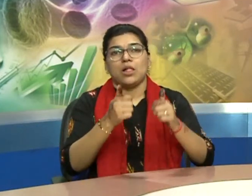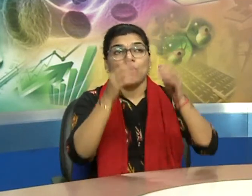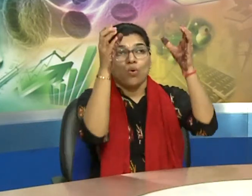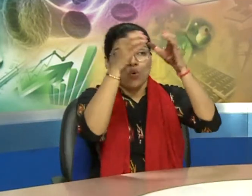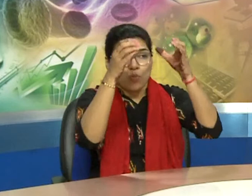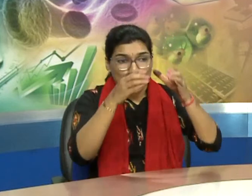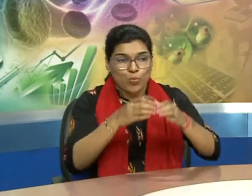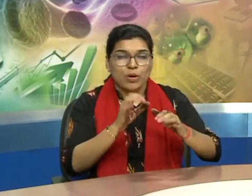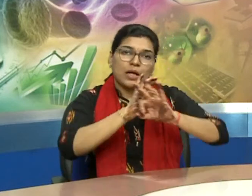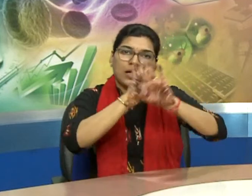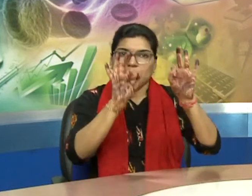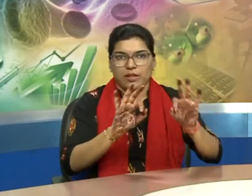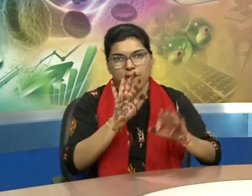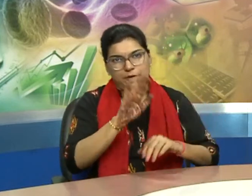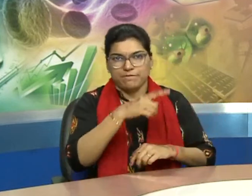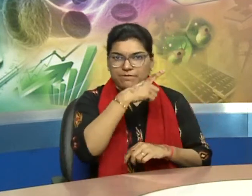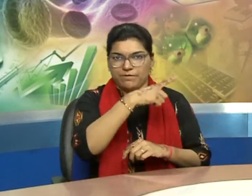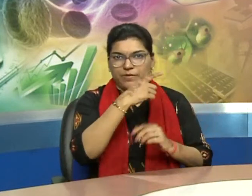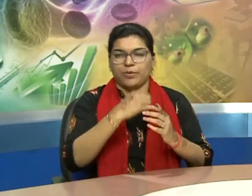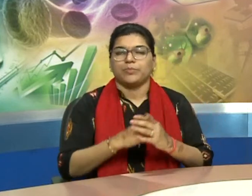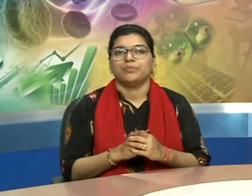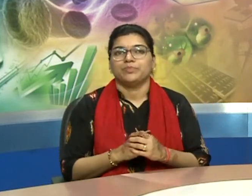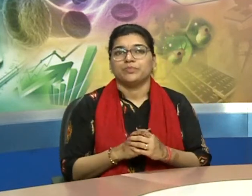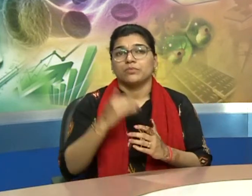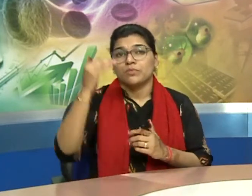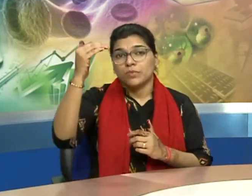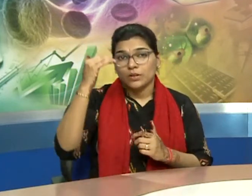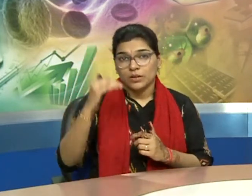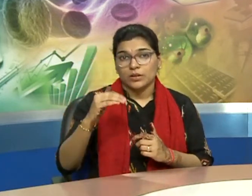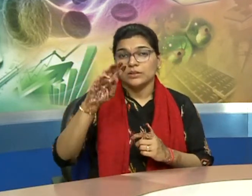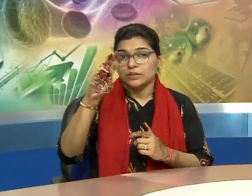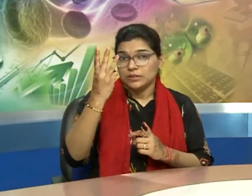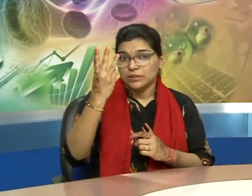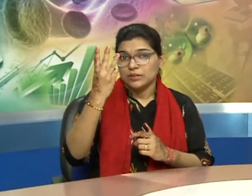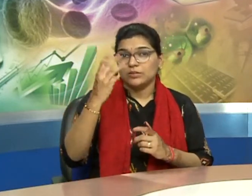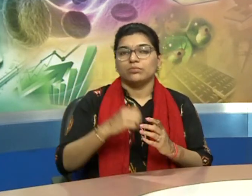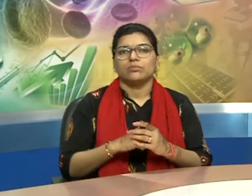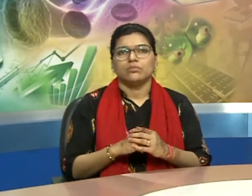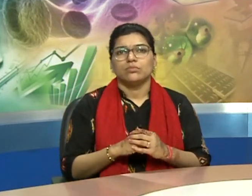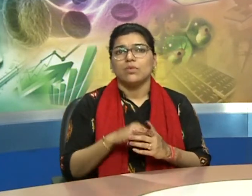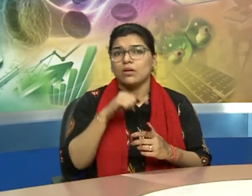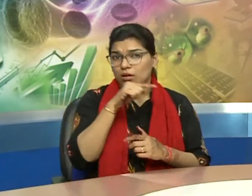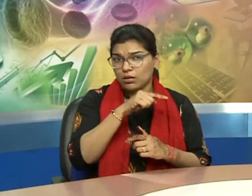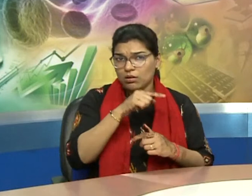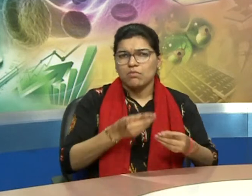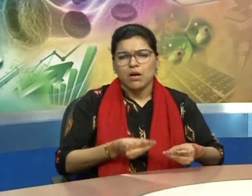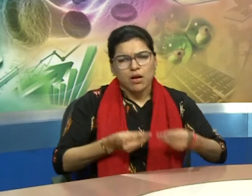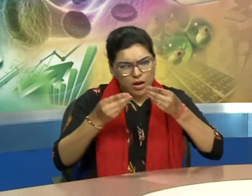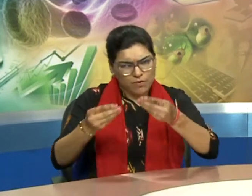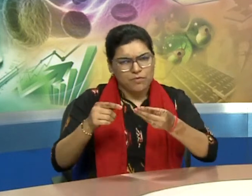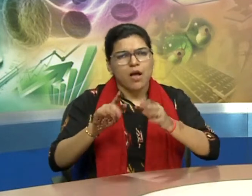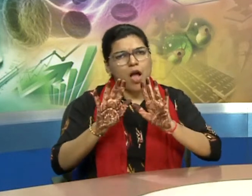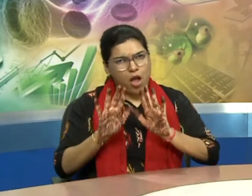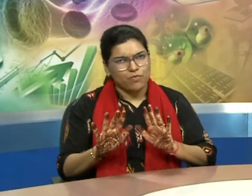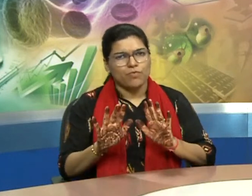and students can easily search their subject's book. The third function